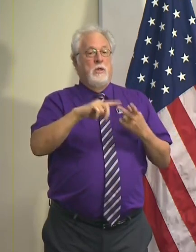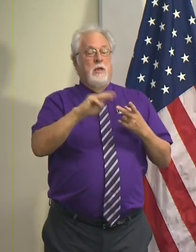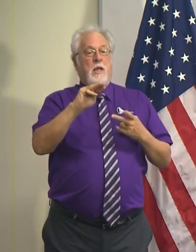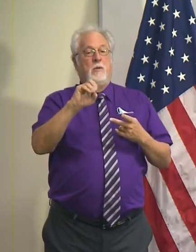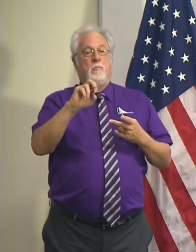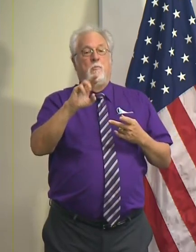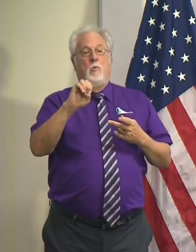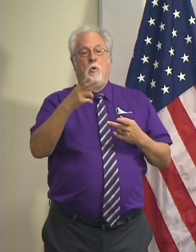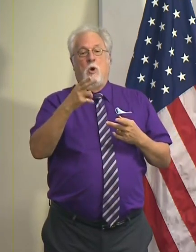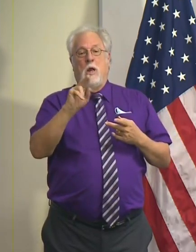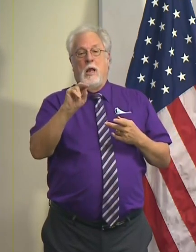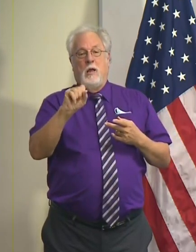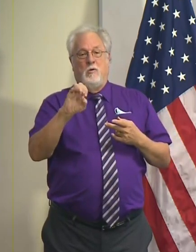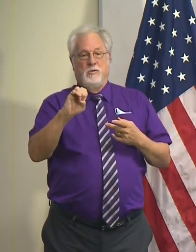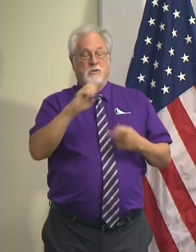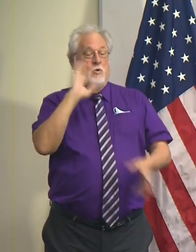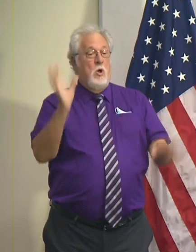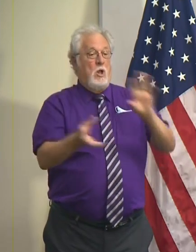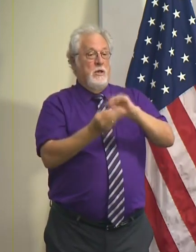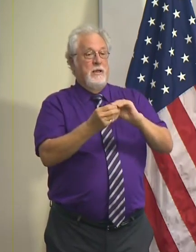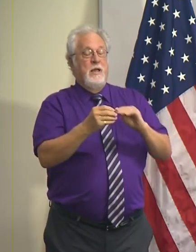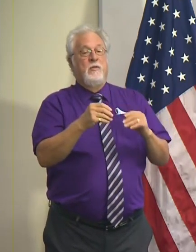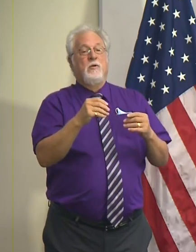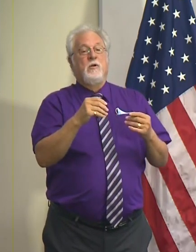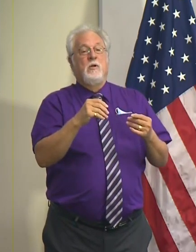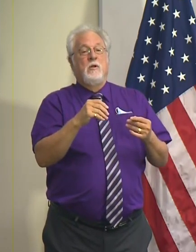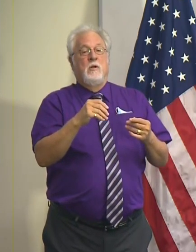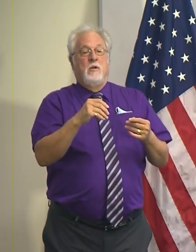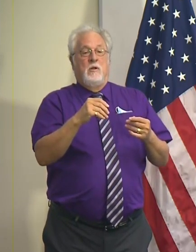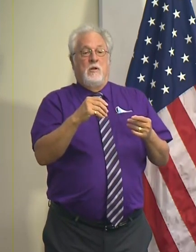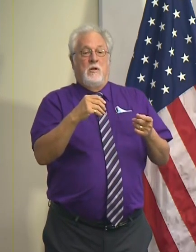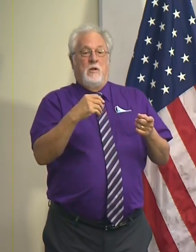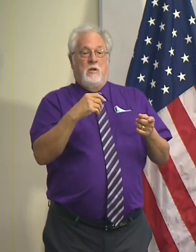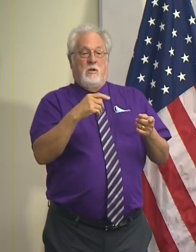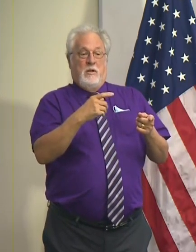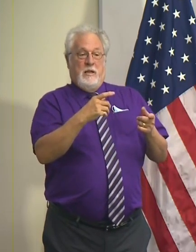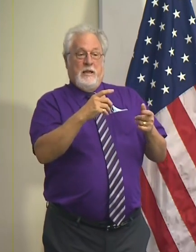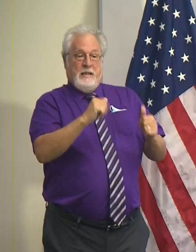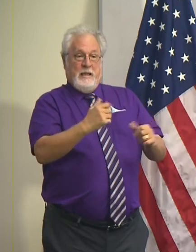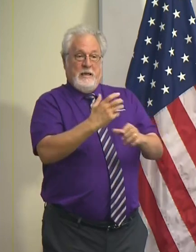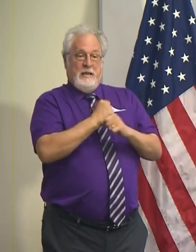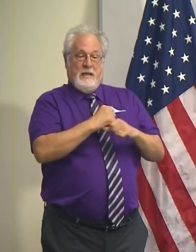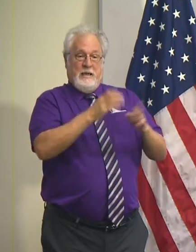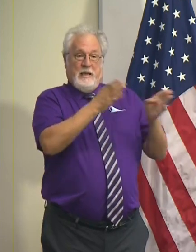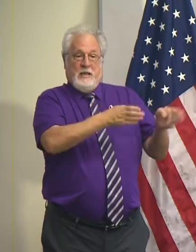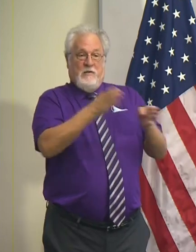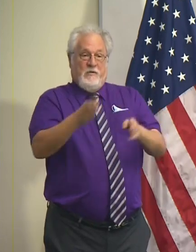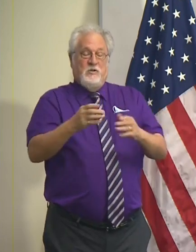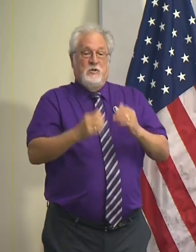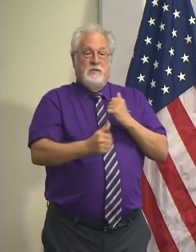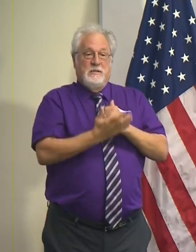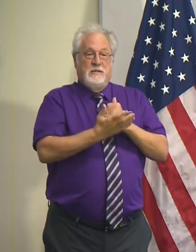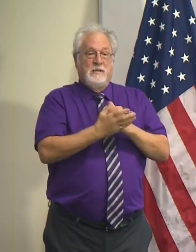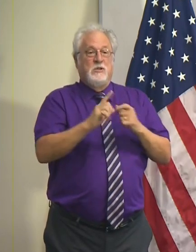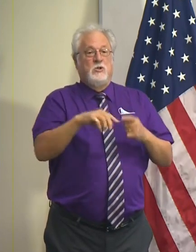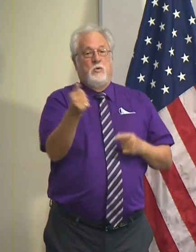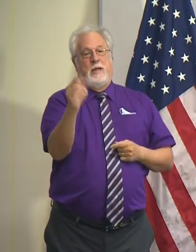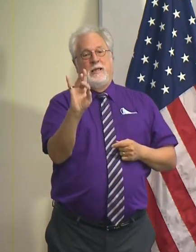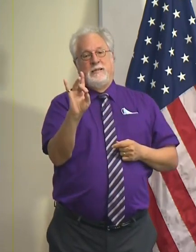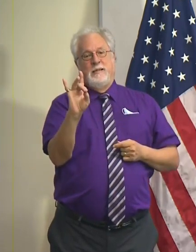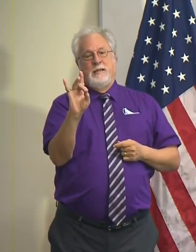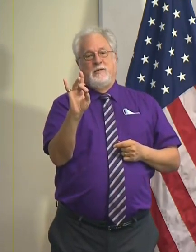Morehouse. So that brings the total number of parishes where residents are eligible for individual assistance to